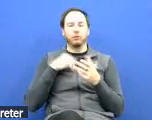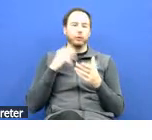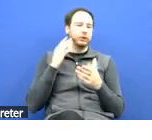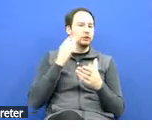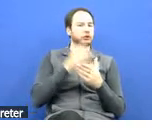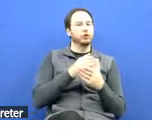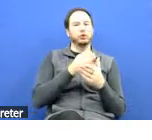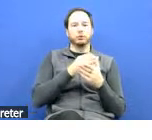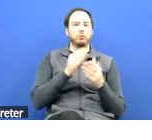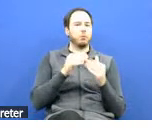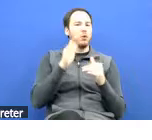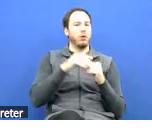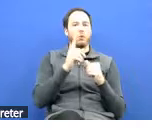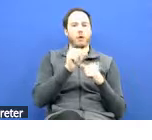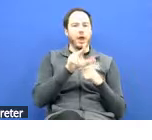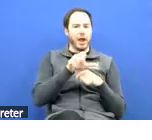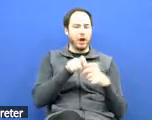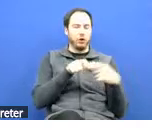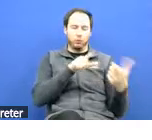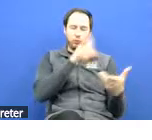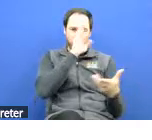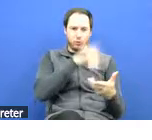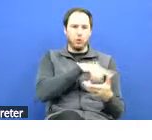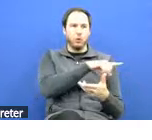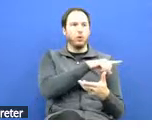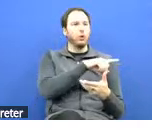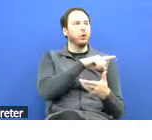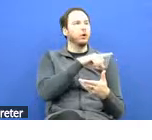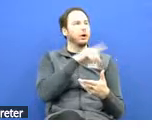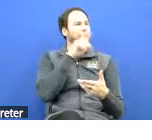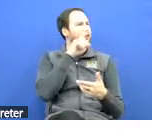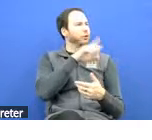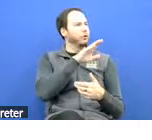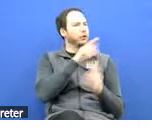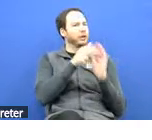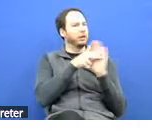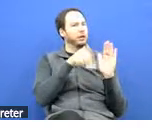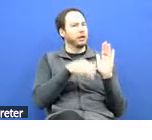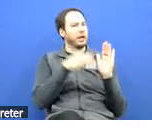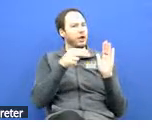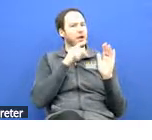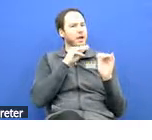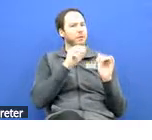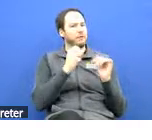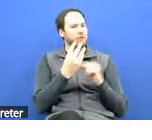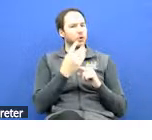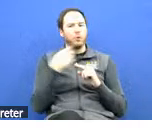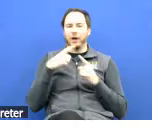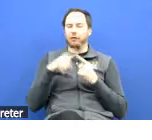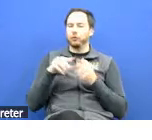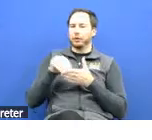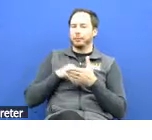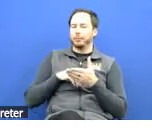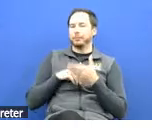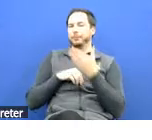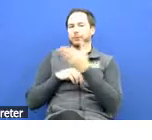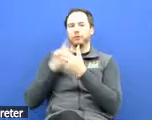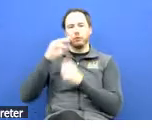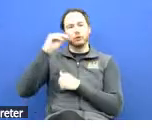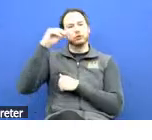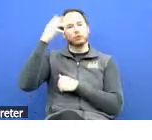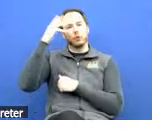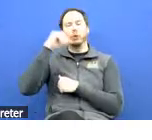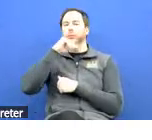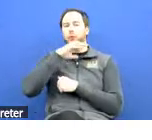acre, as I'm sure you all know, because you are, I think, an MS4, we will have to prepare a stormwater pollution